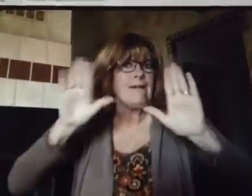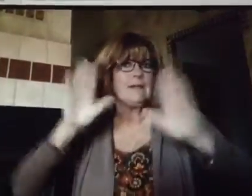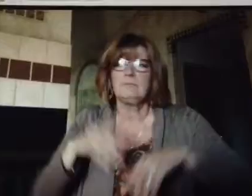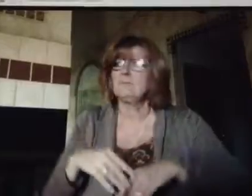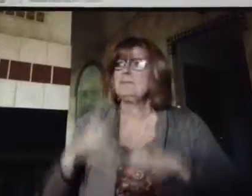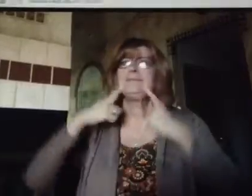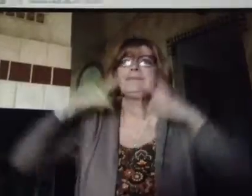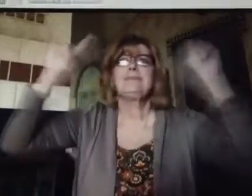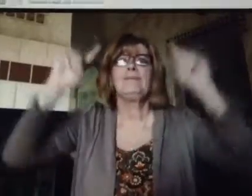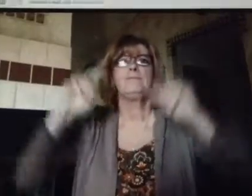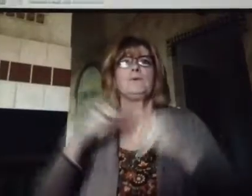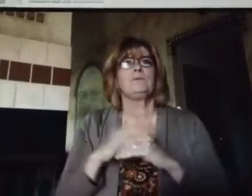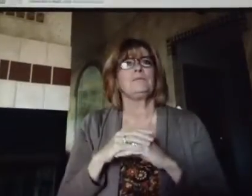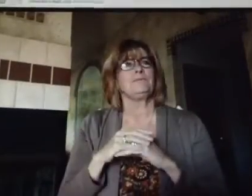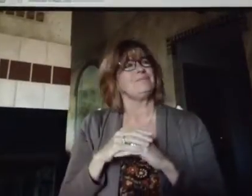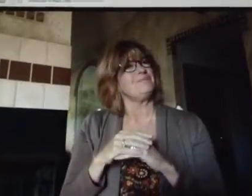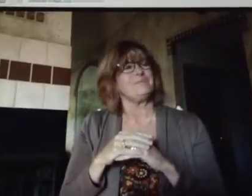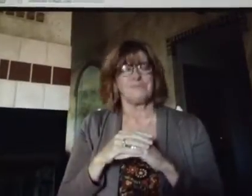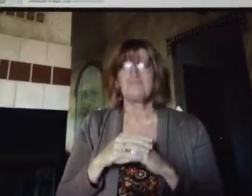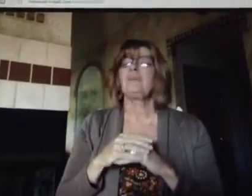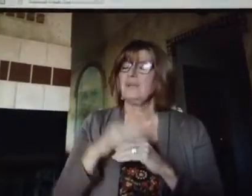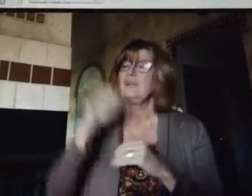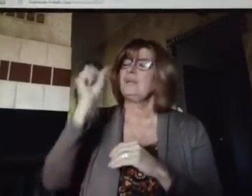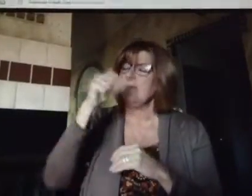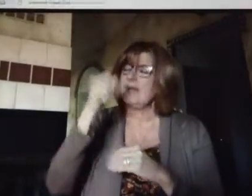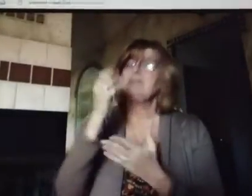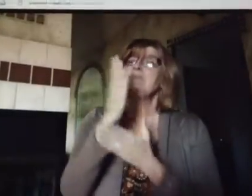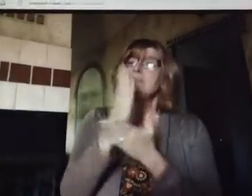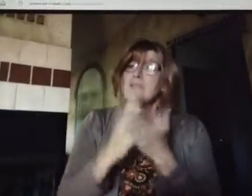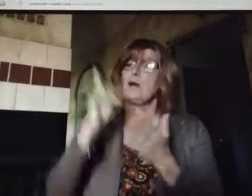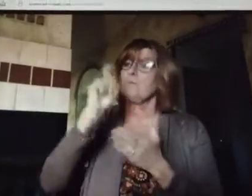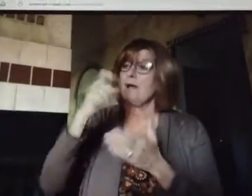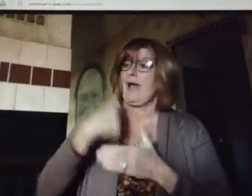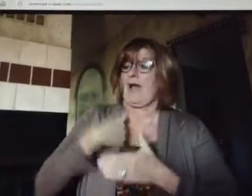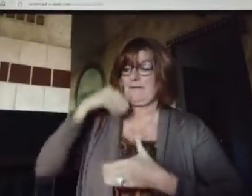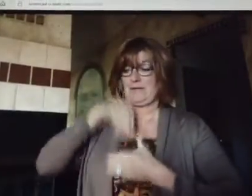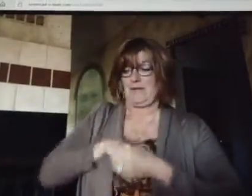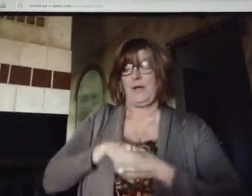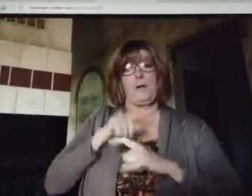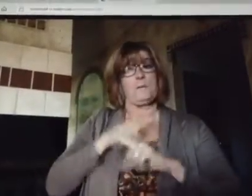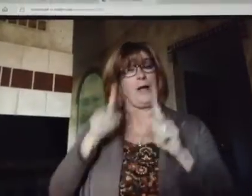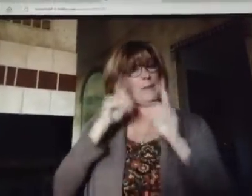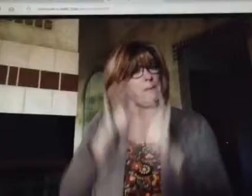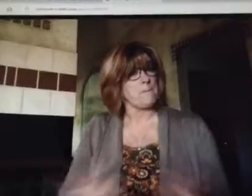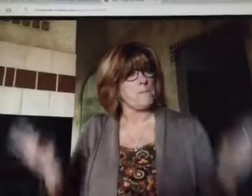that passion and desire will be successful and amazing. Oh, interpreter error.